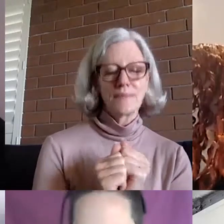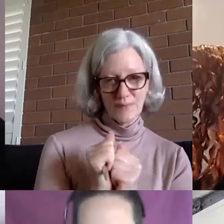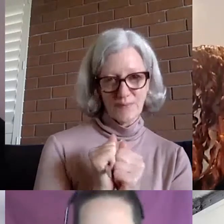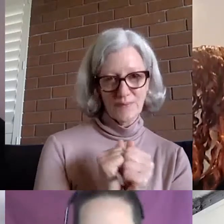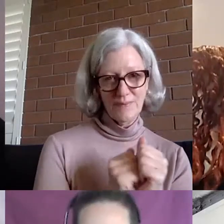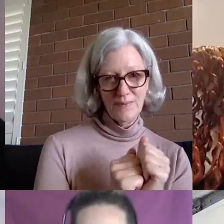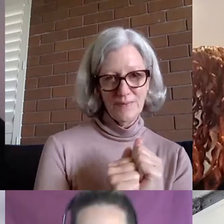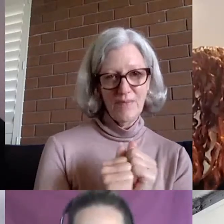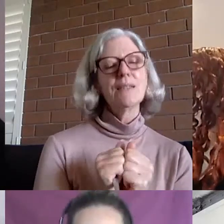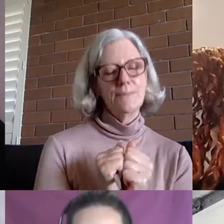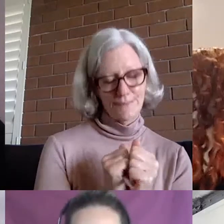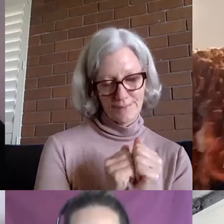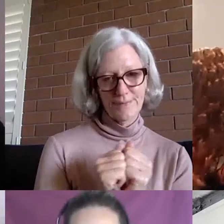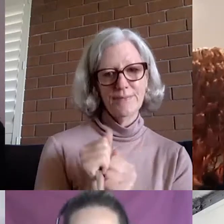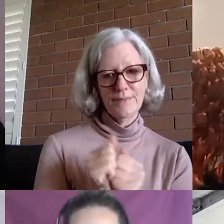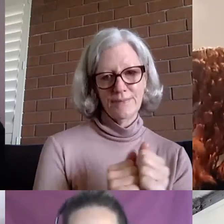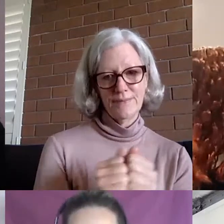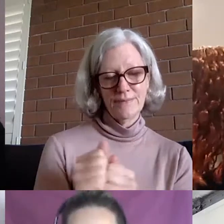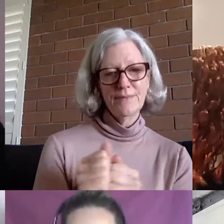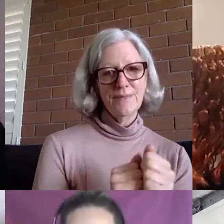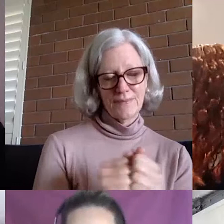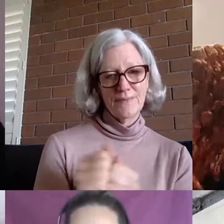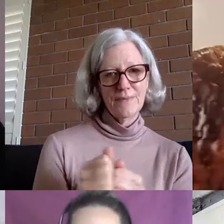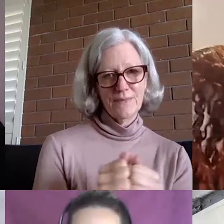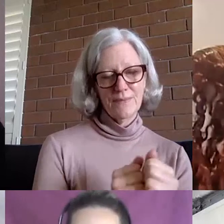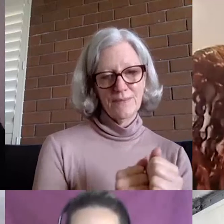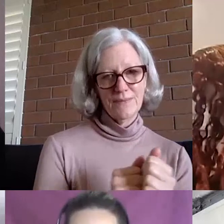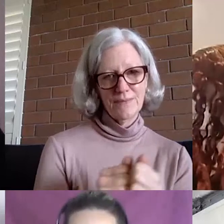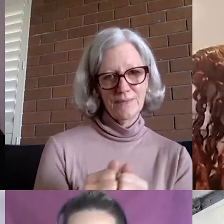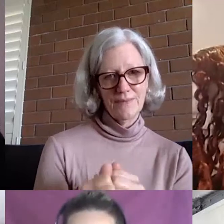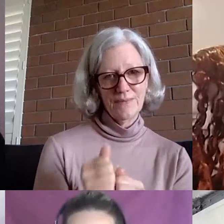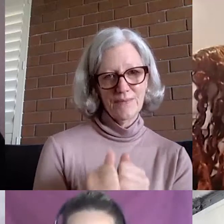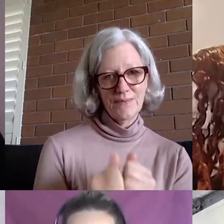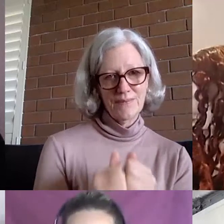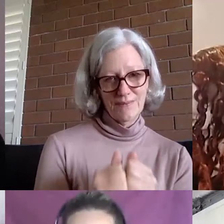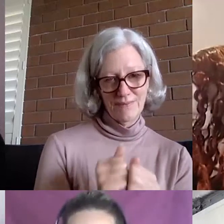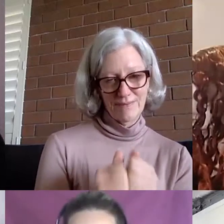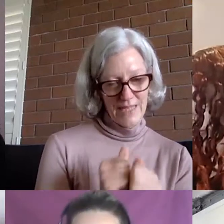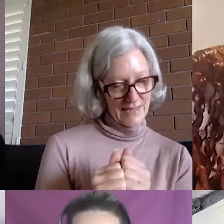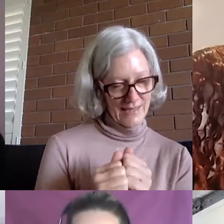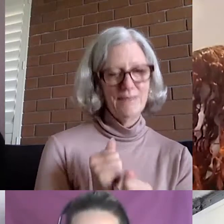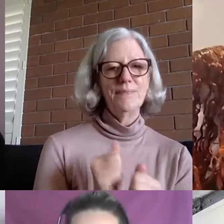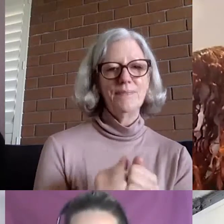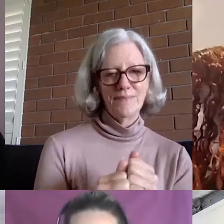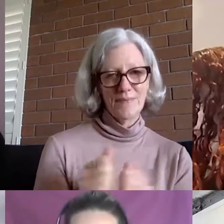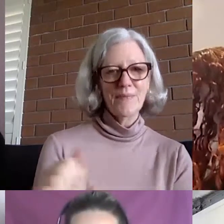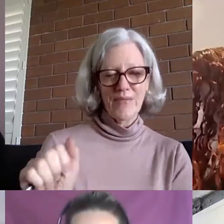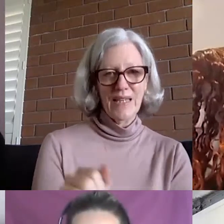coder, a child of deaf adults. So Trevor's first language was sign language. Yes. And